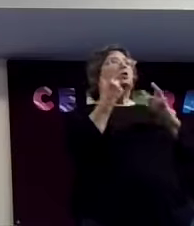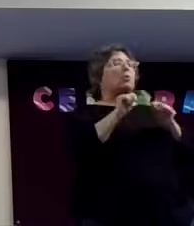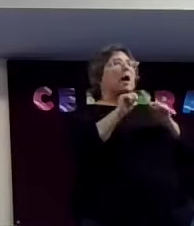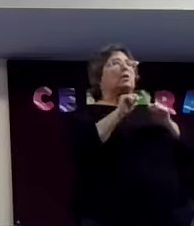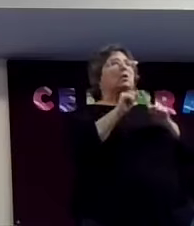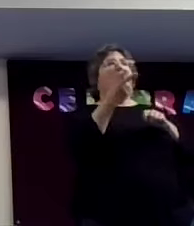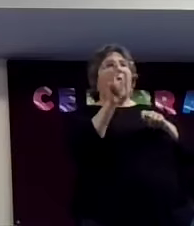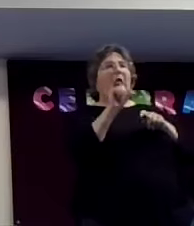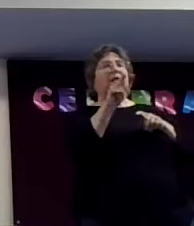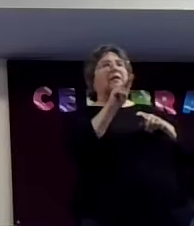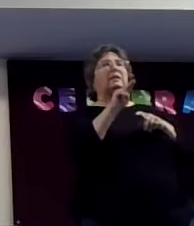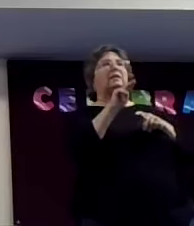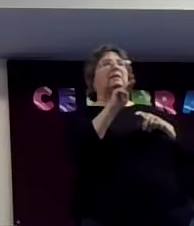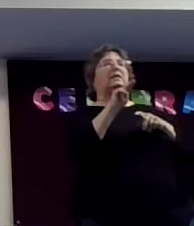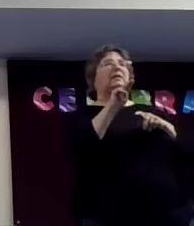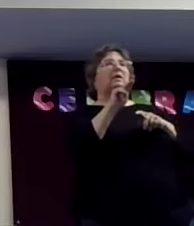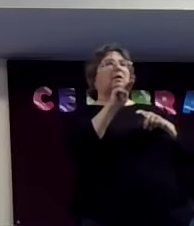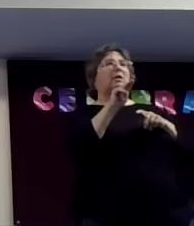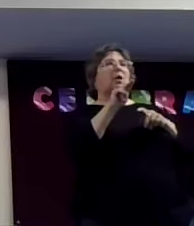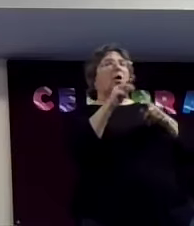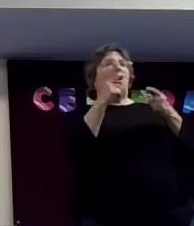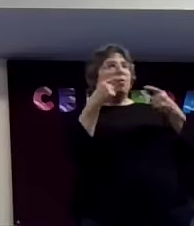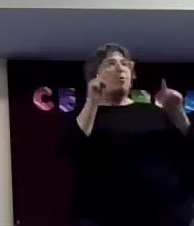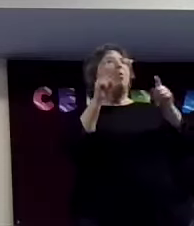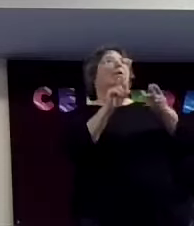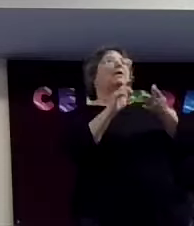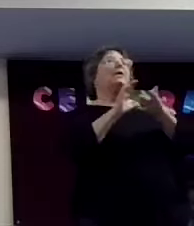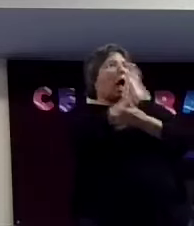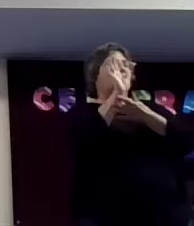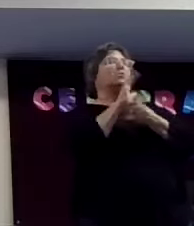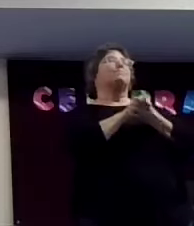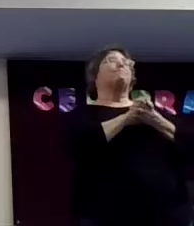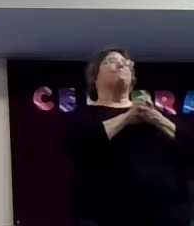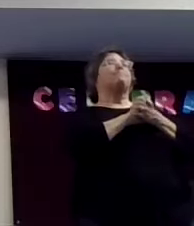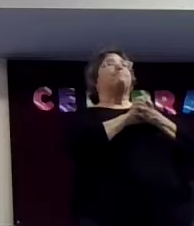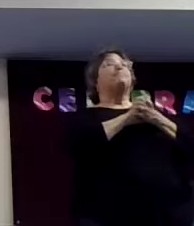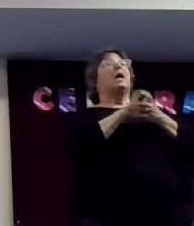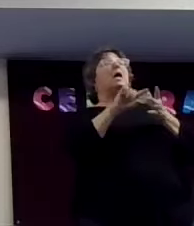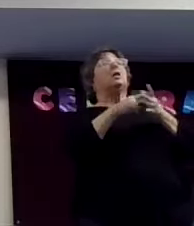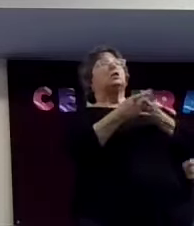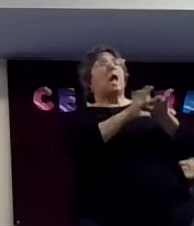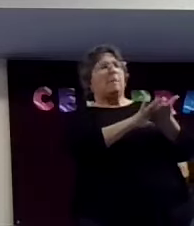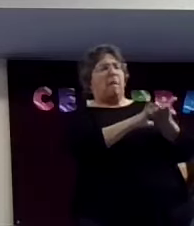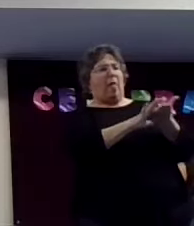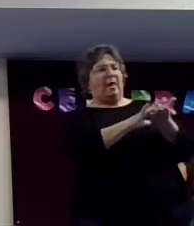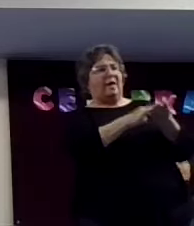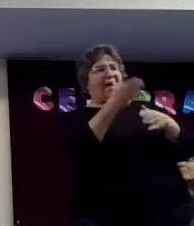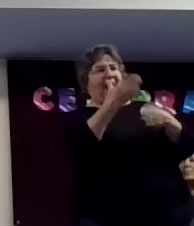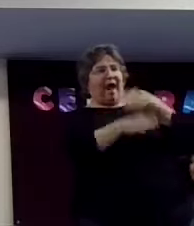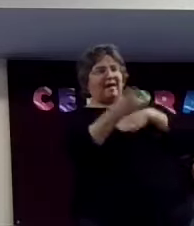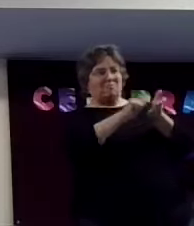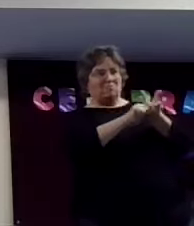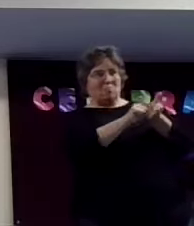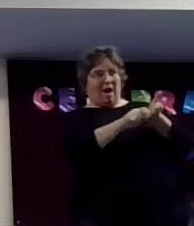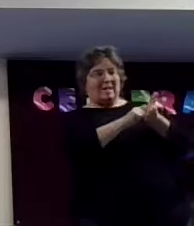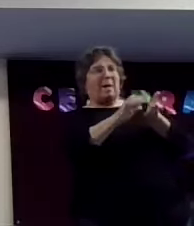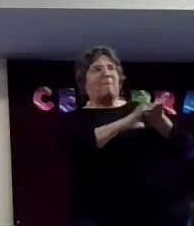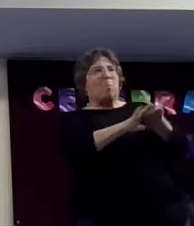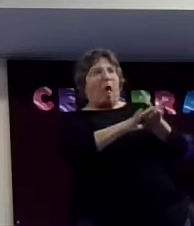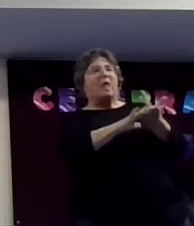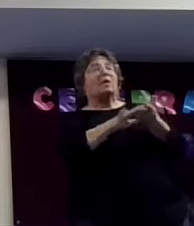to get Helen through Radcliffe College. Anne began by spelling words into Helen's hand, teaching her to write and